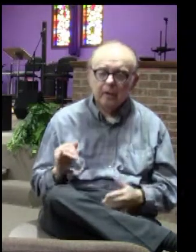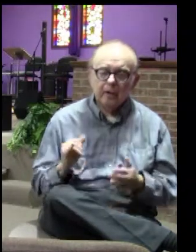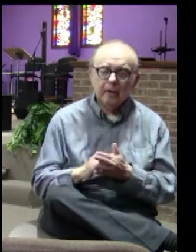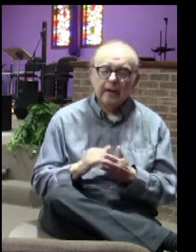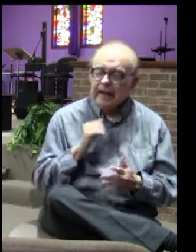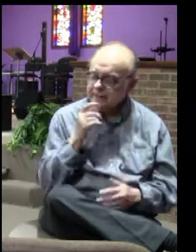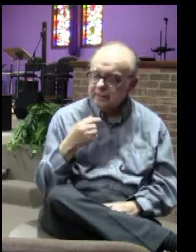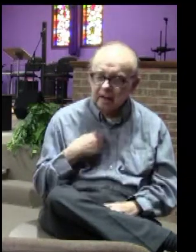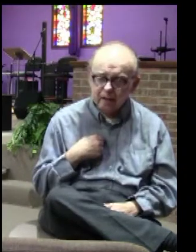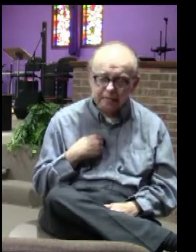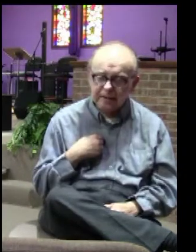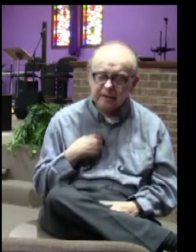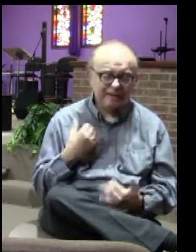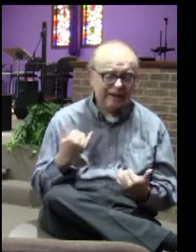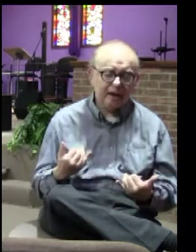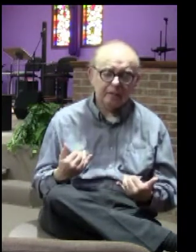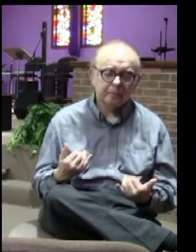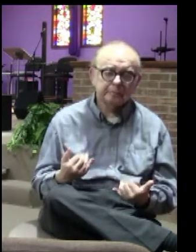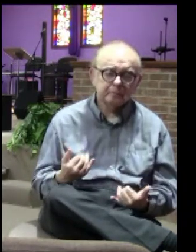that's not me anymore.